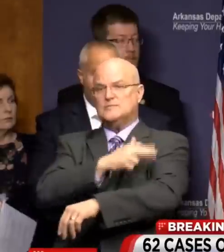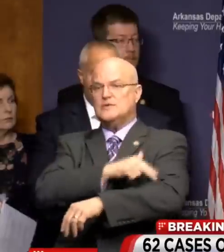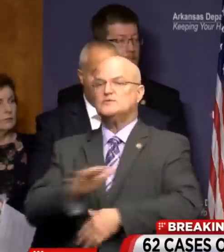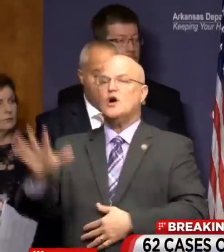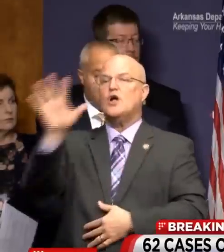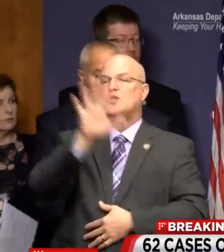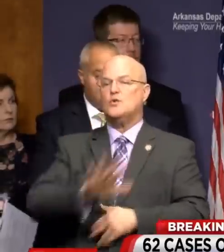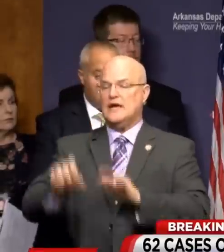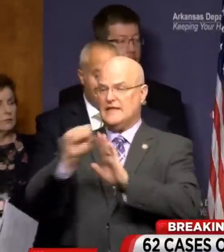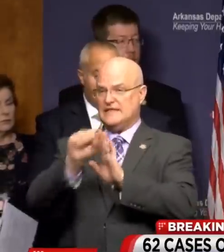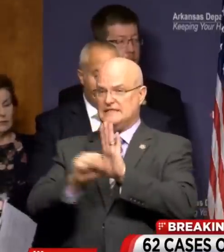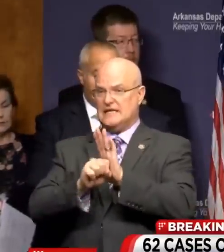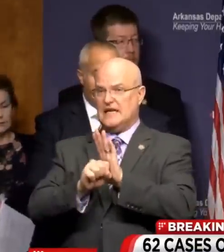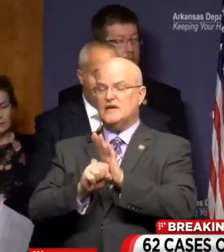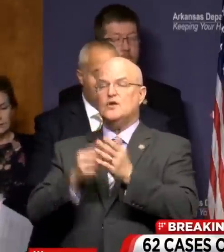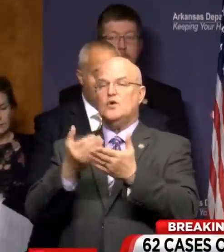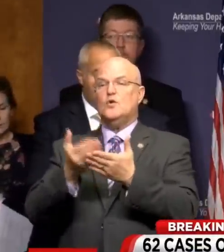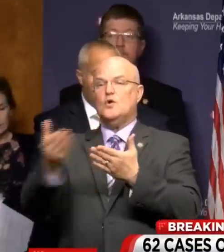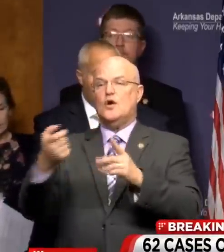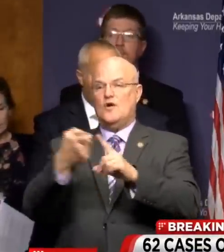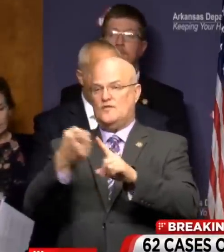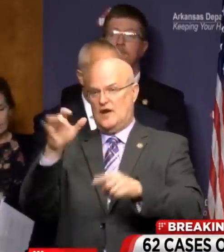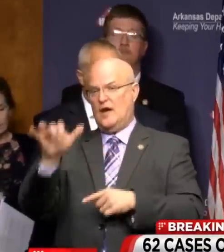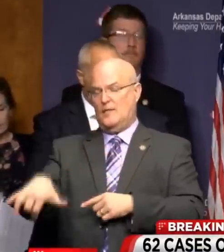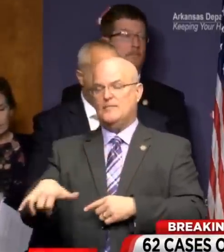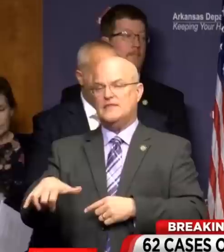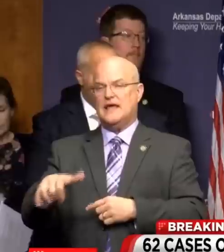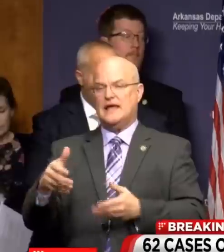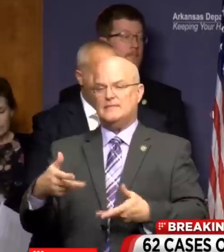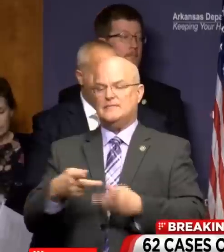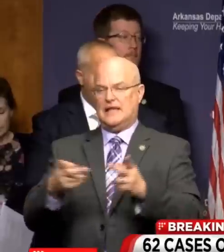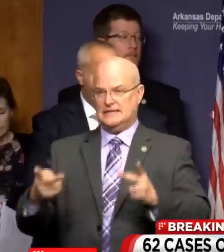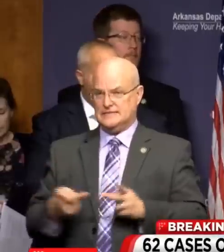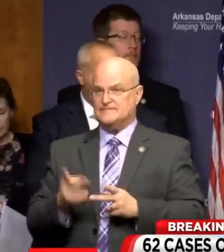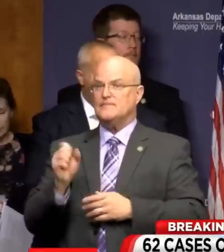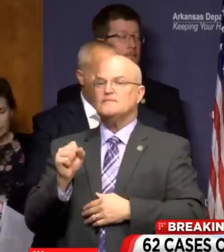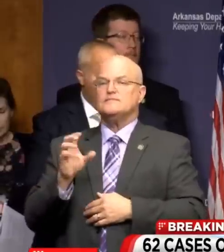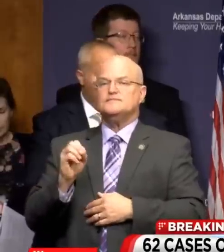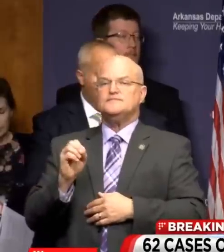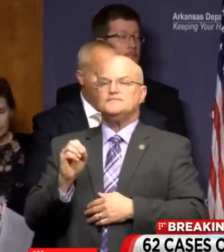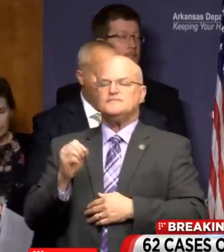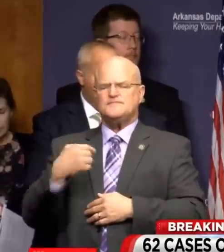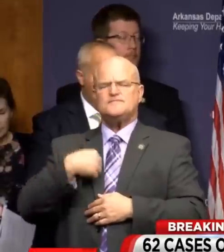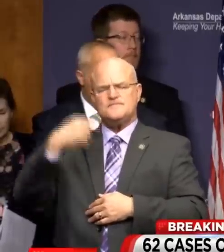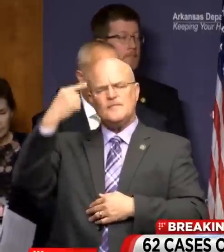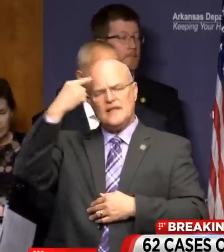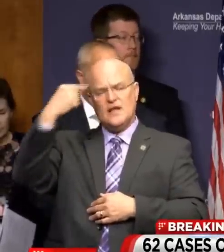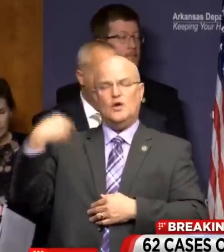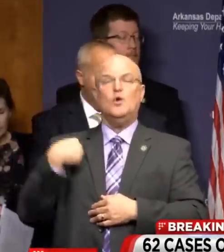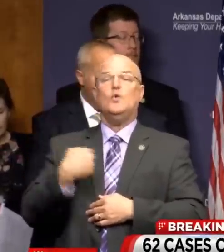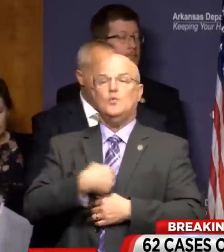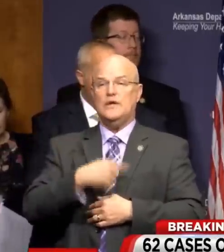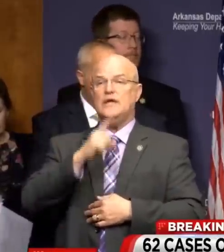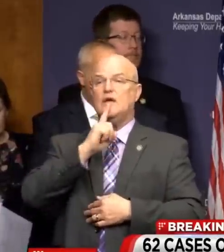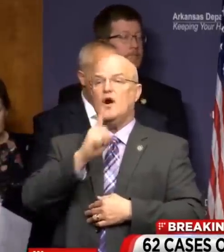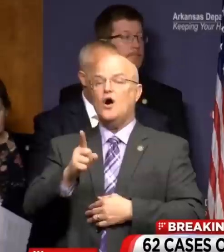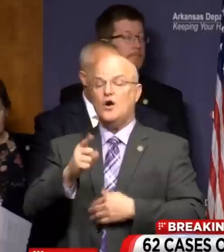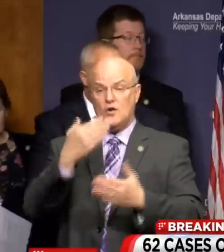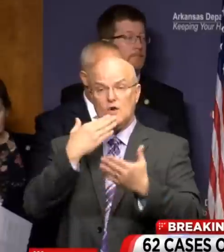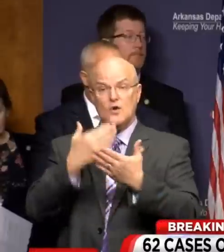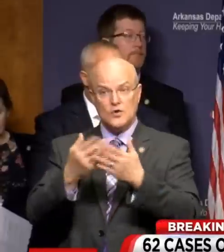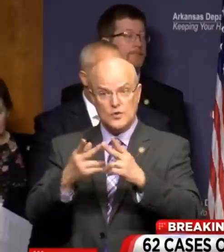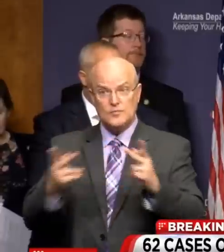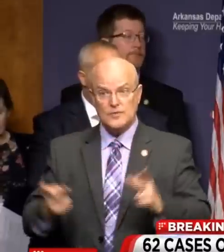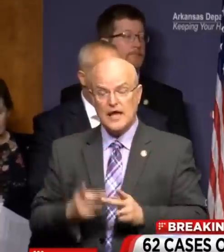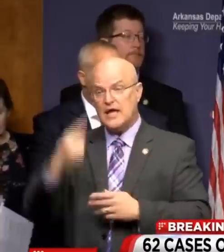want to repurchase it from that allocation. So I think that we are in a good